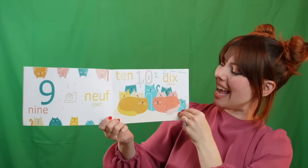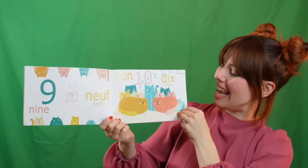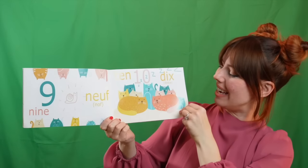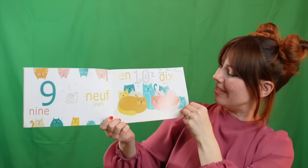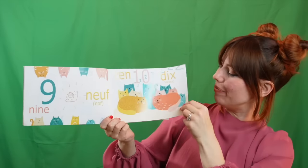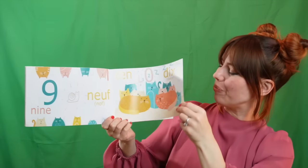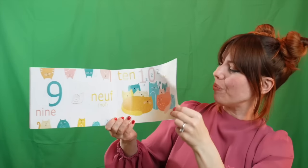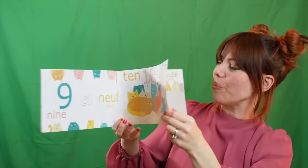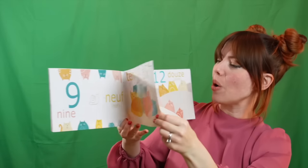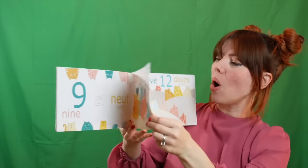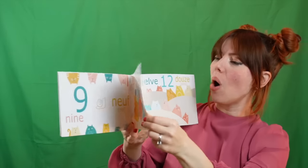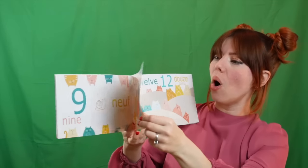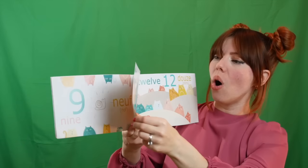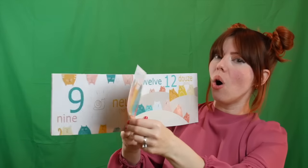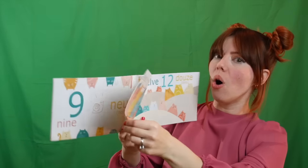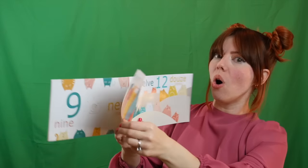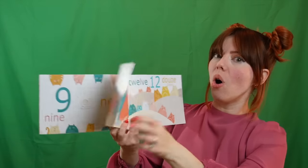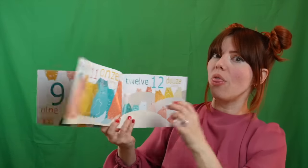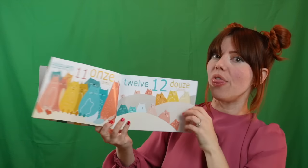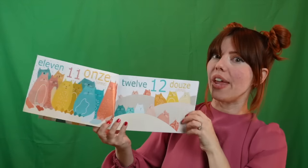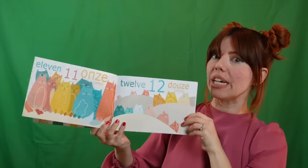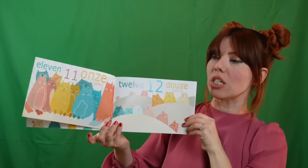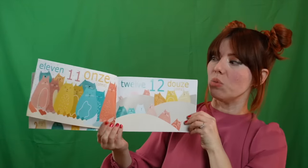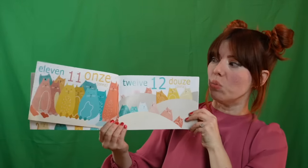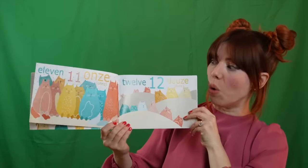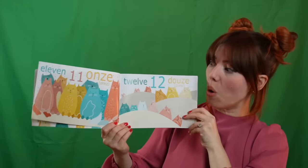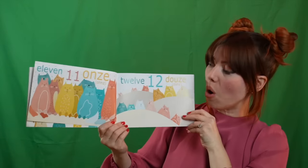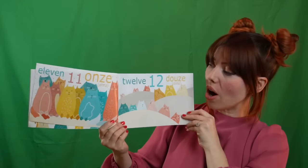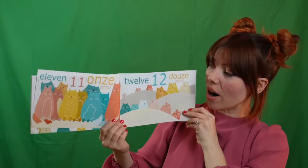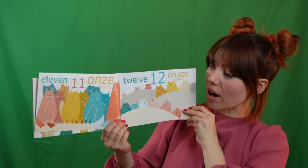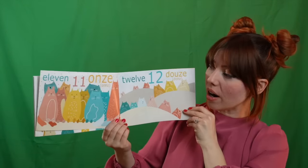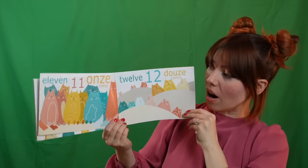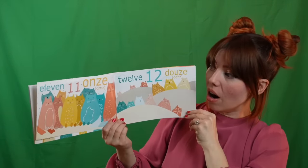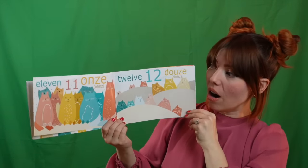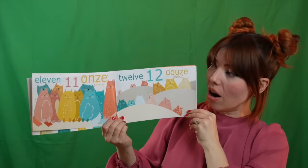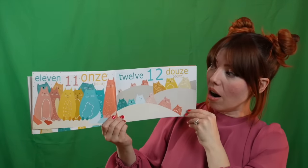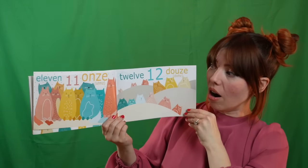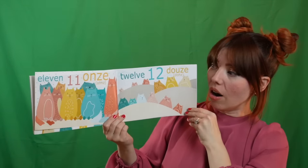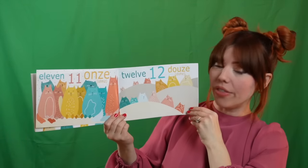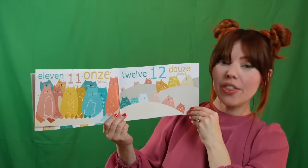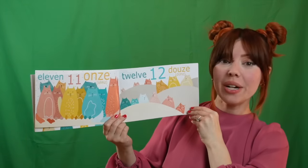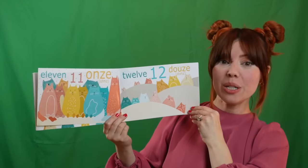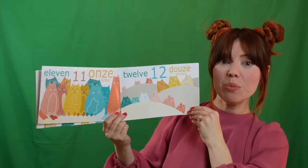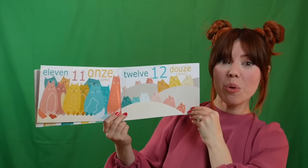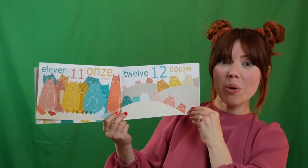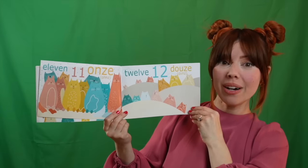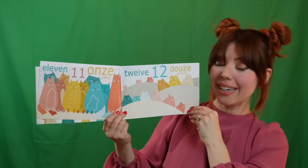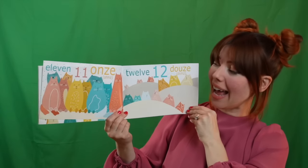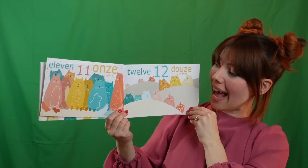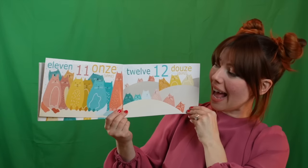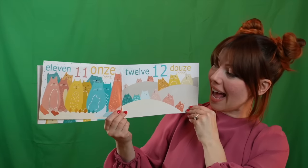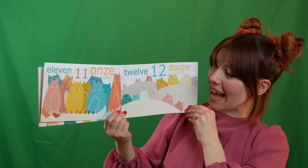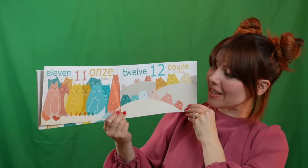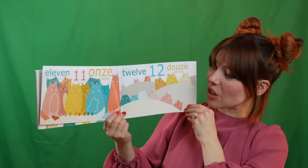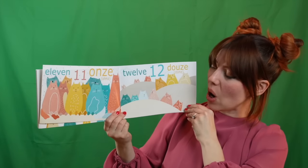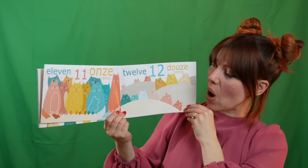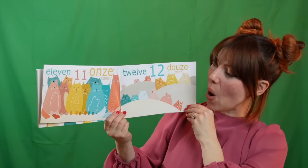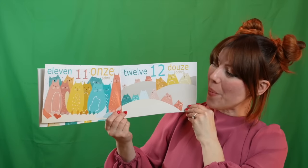Yay. Oh, there's more. There's more cats. Oh